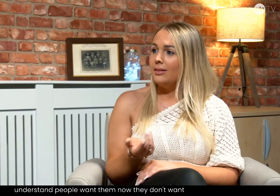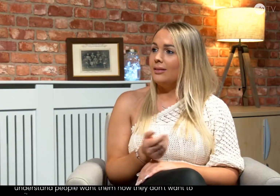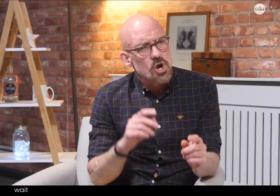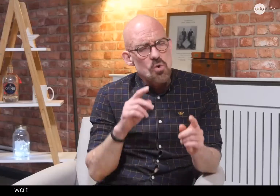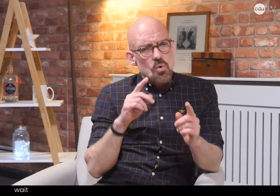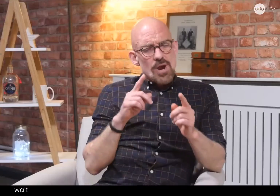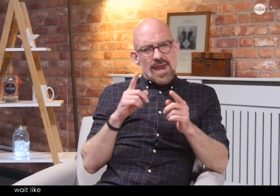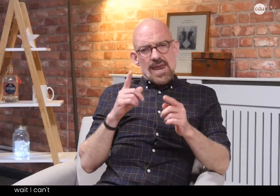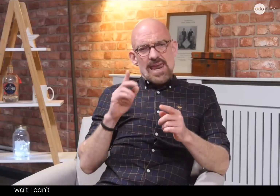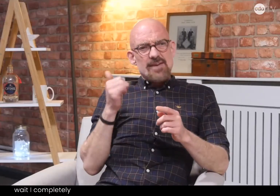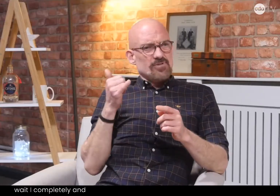that.